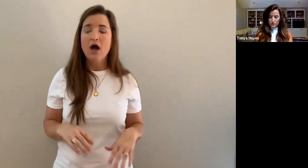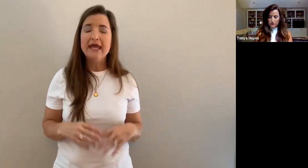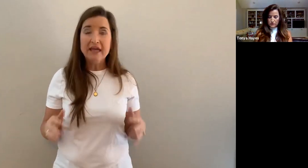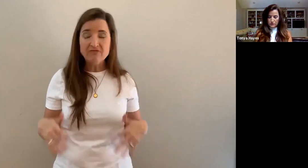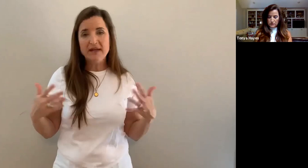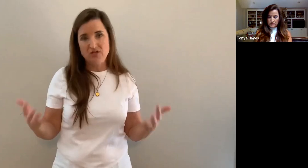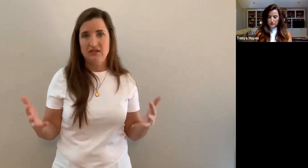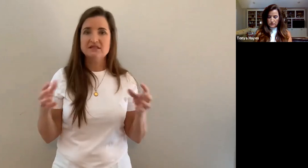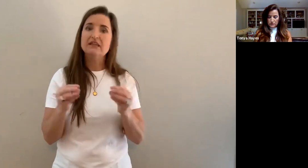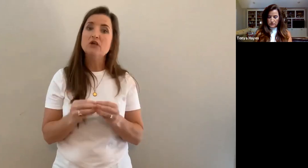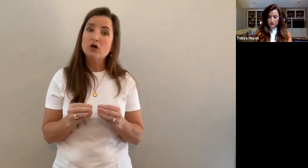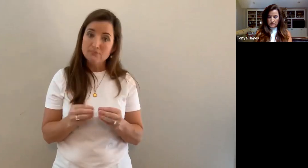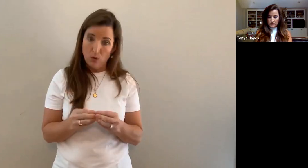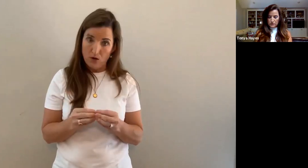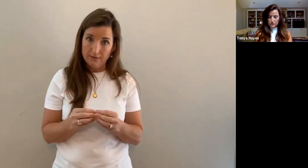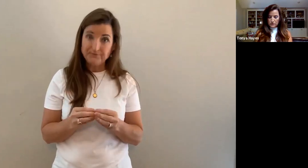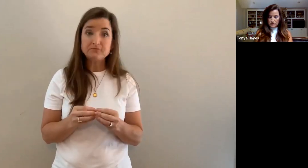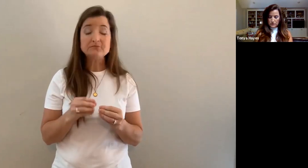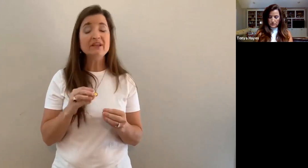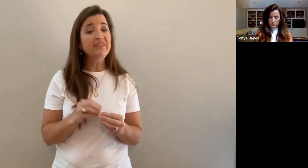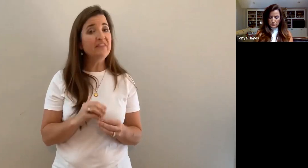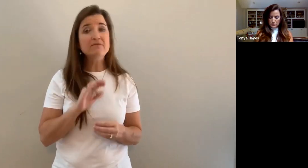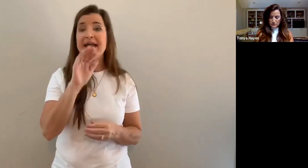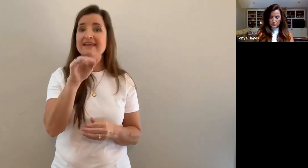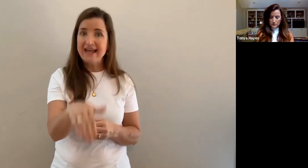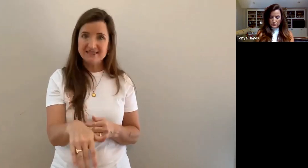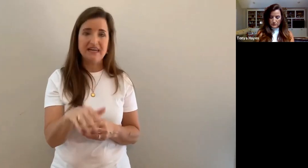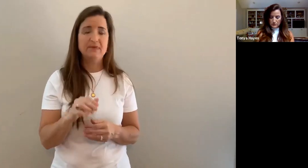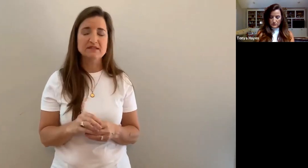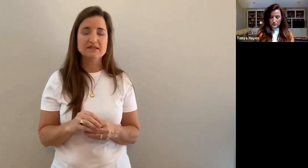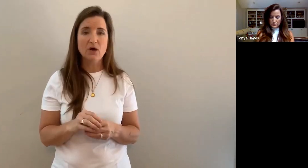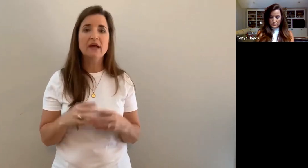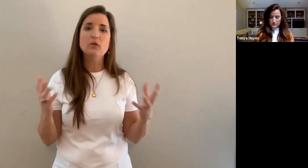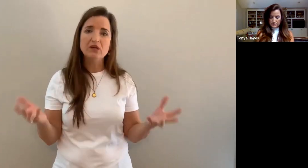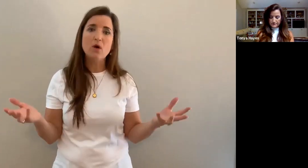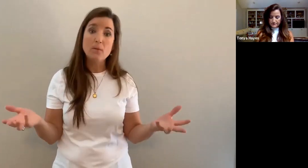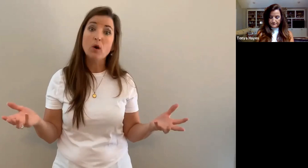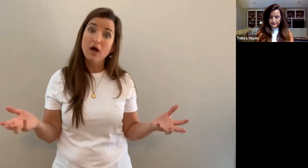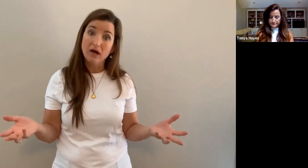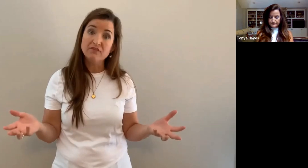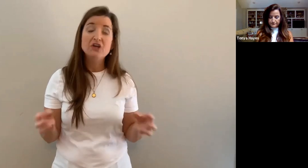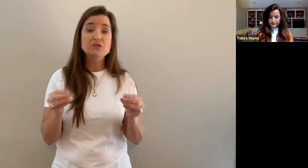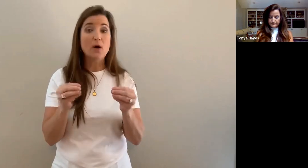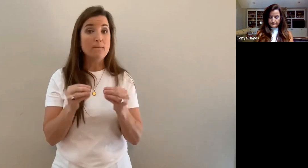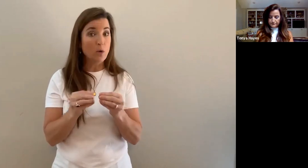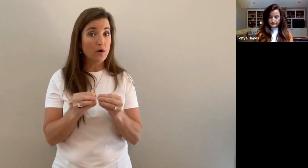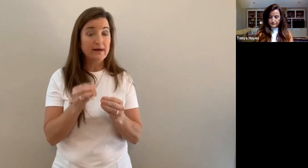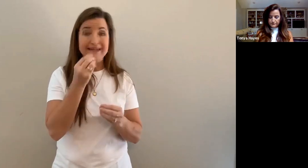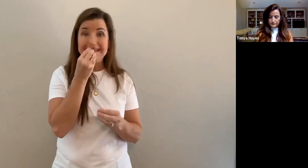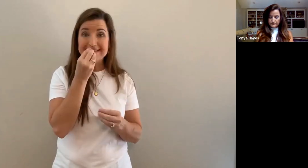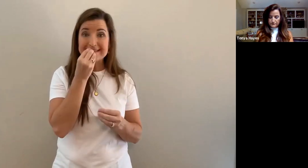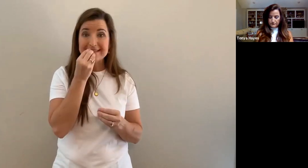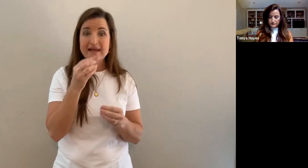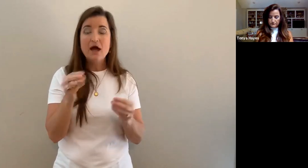more. If by chance they learn more, then my next step is okay, what do you want more of? Do you want